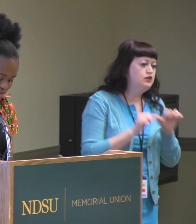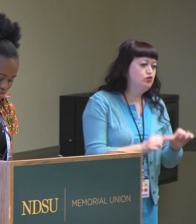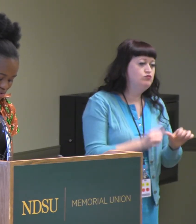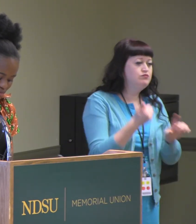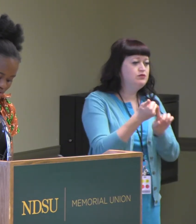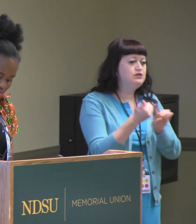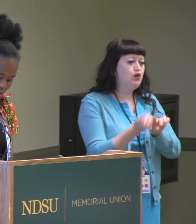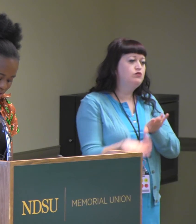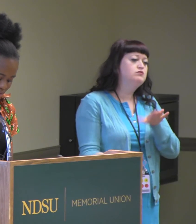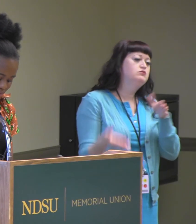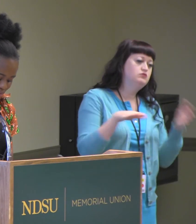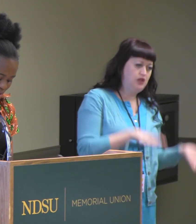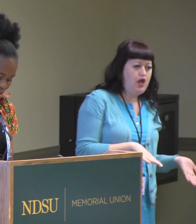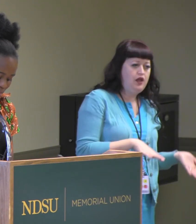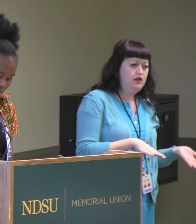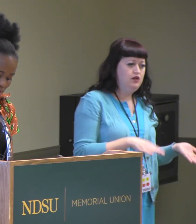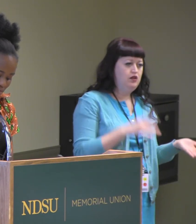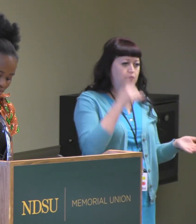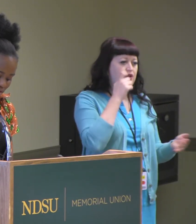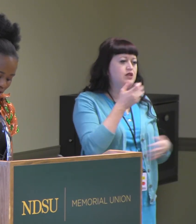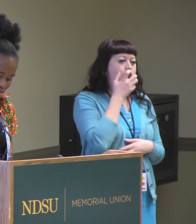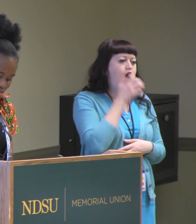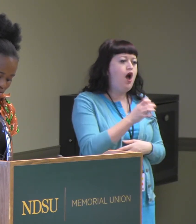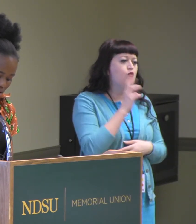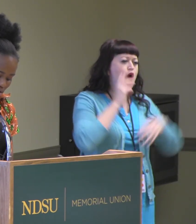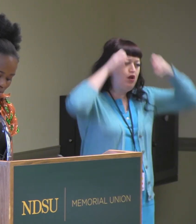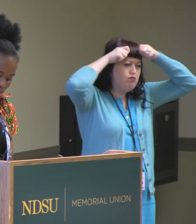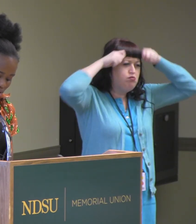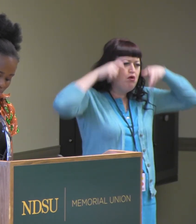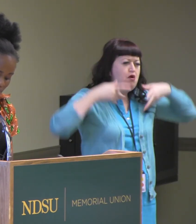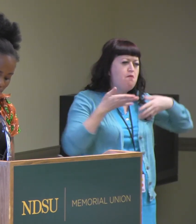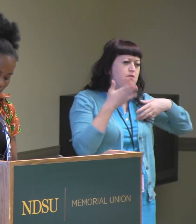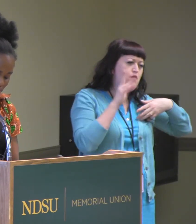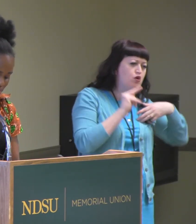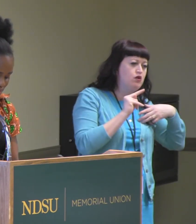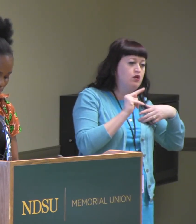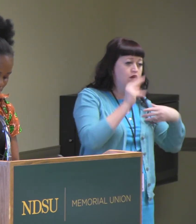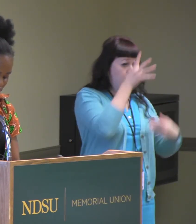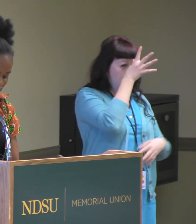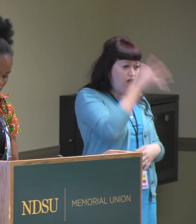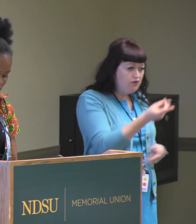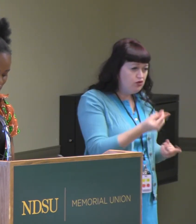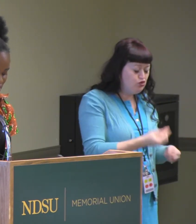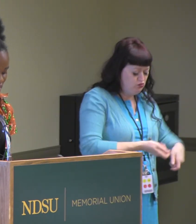his burns all over his body. My grandfather had to dig a hole and bury him.